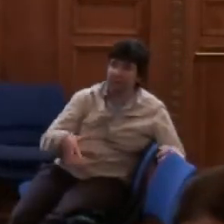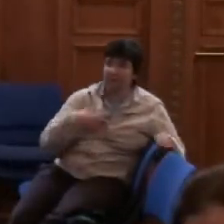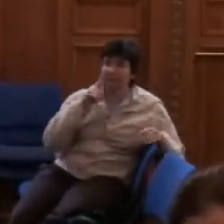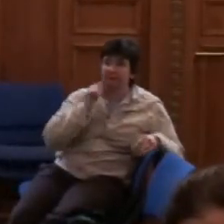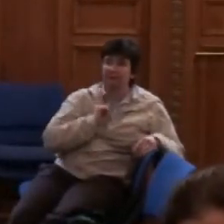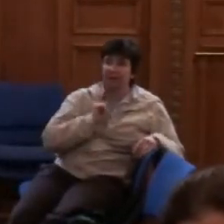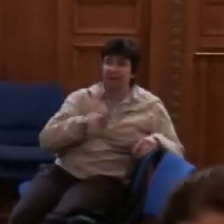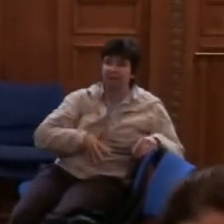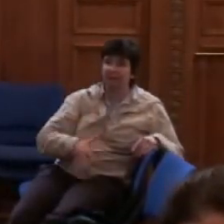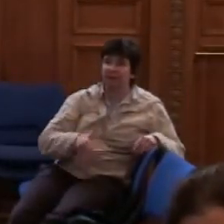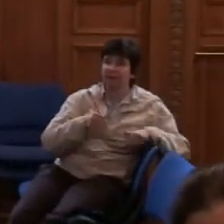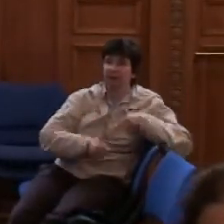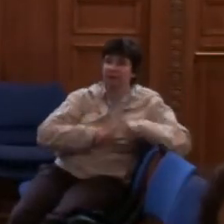Hello, hello, hello.